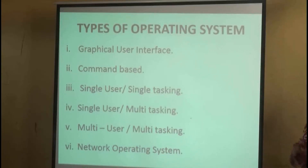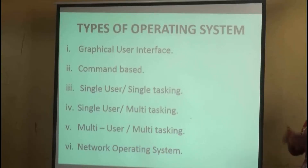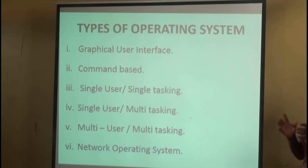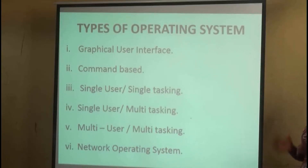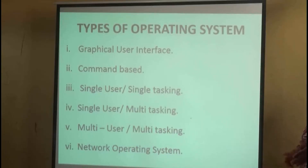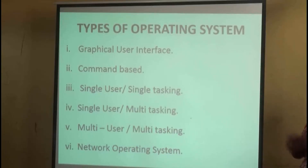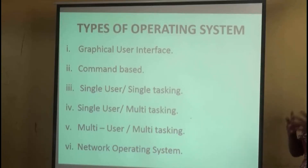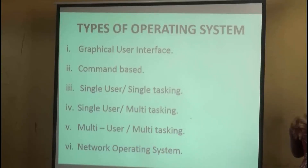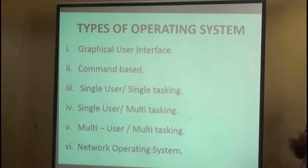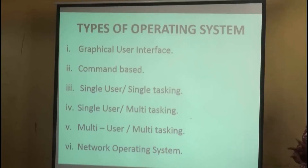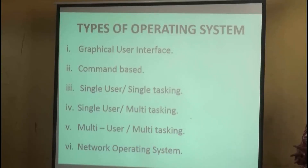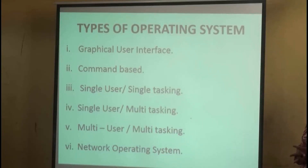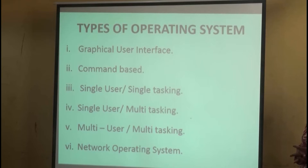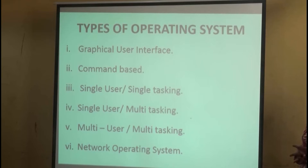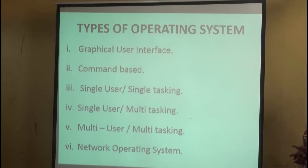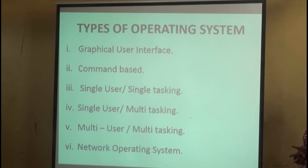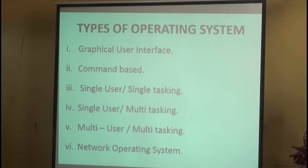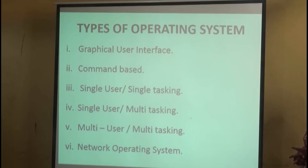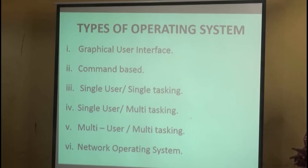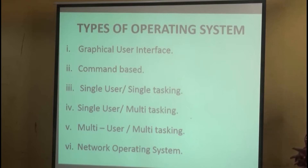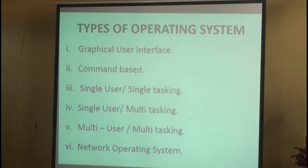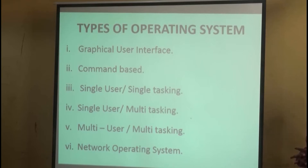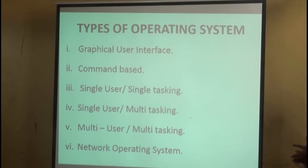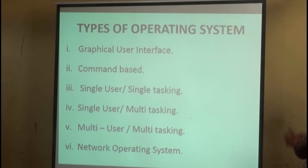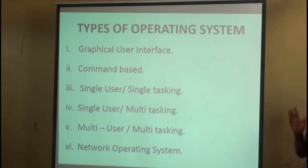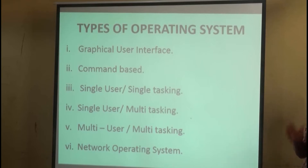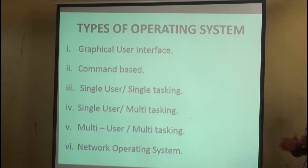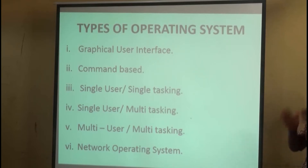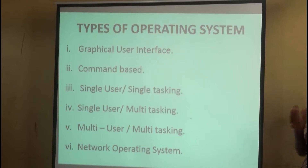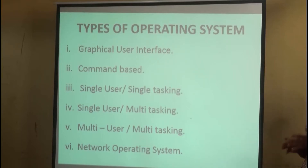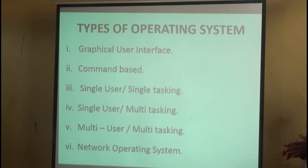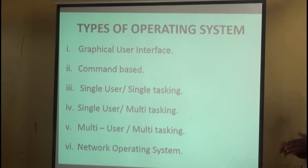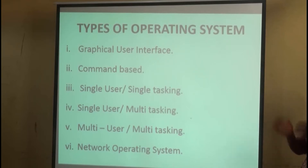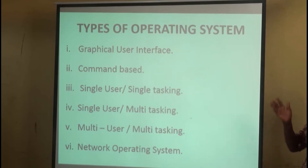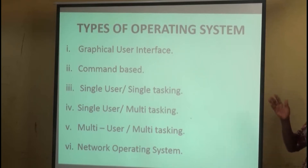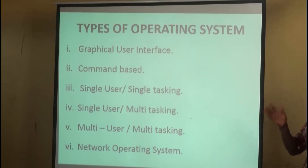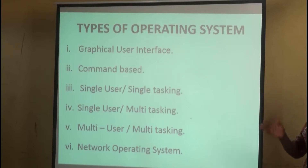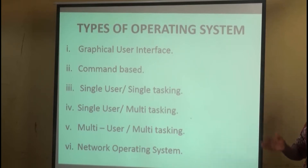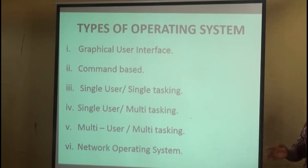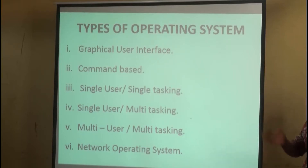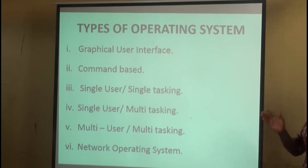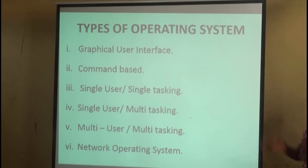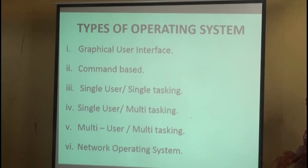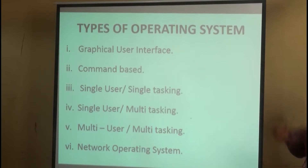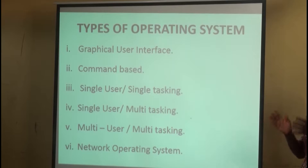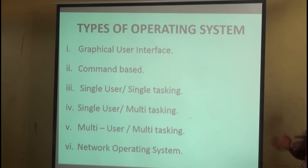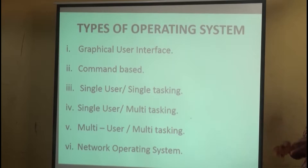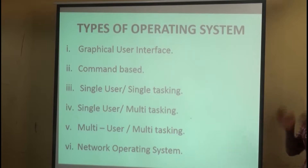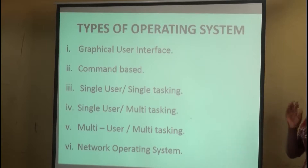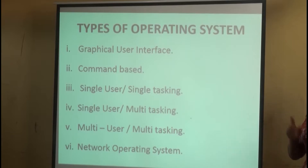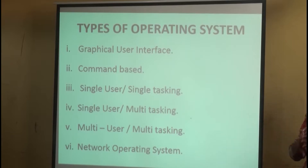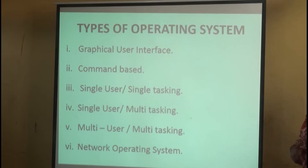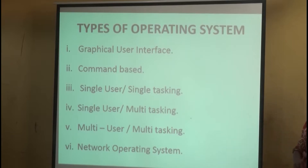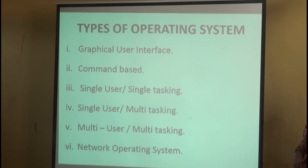Another one, command-based type of operating system. We have single user or single